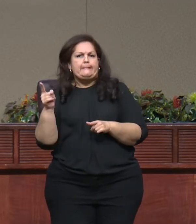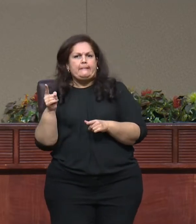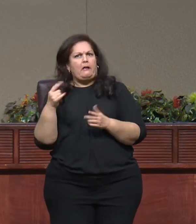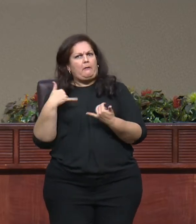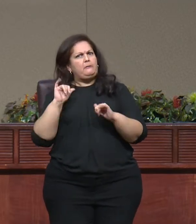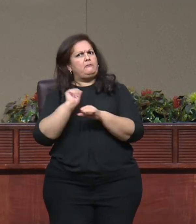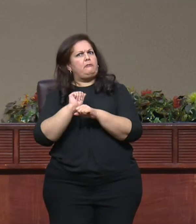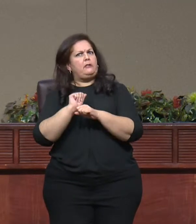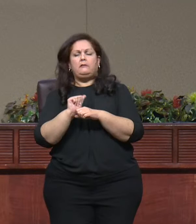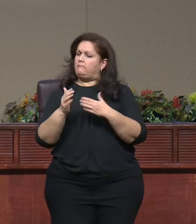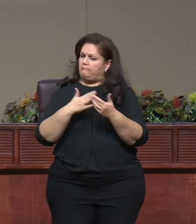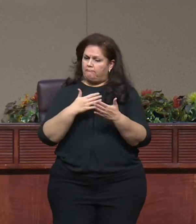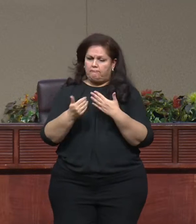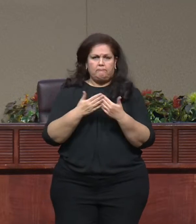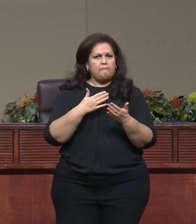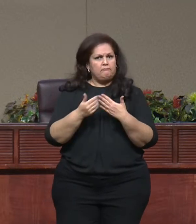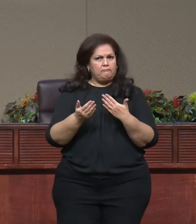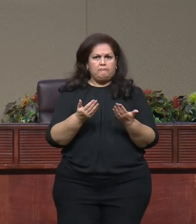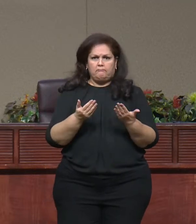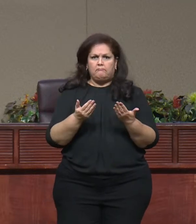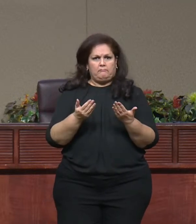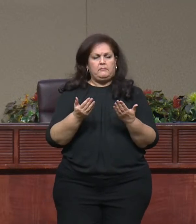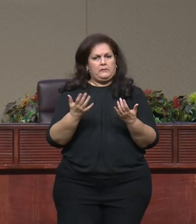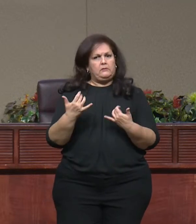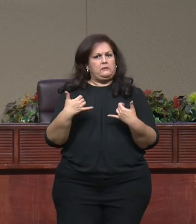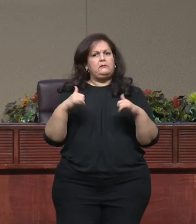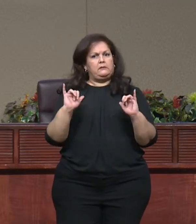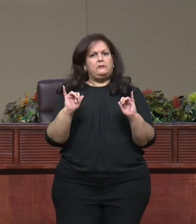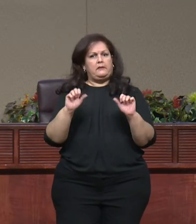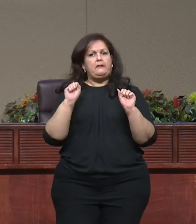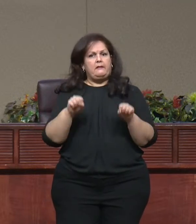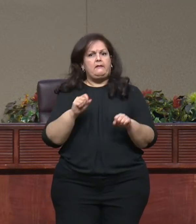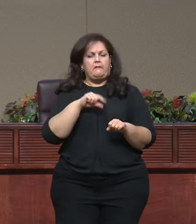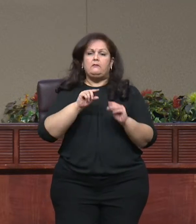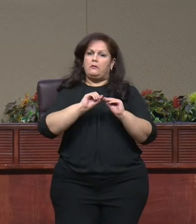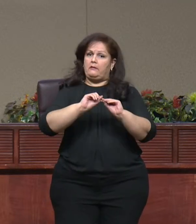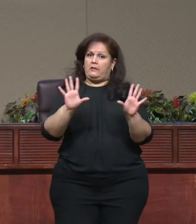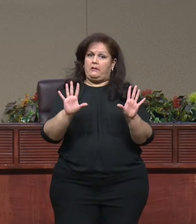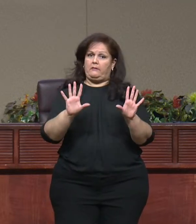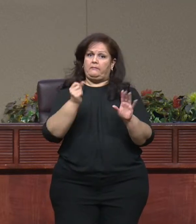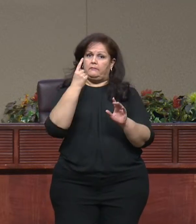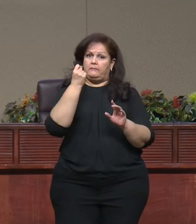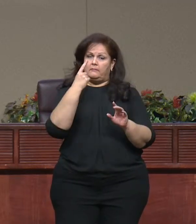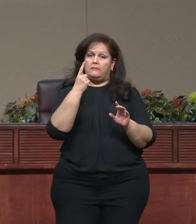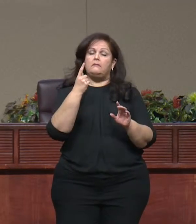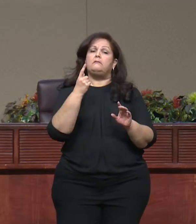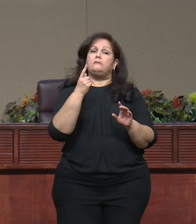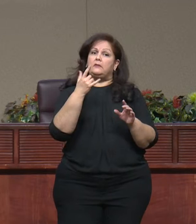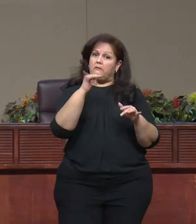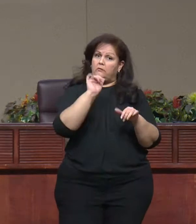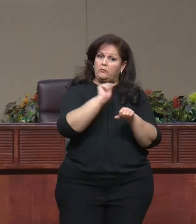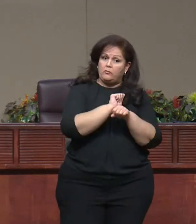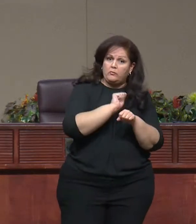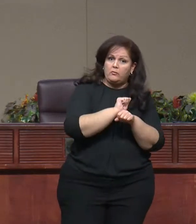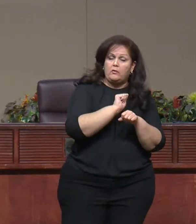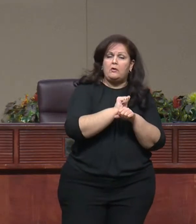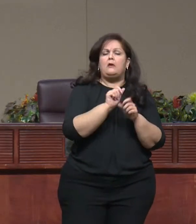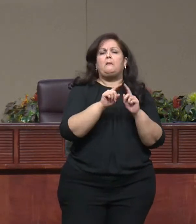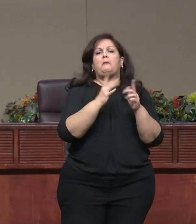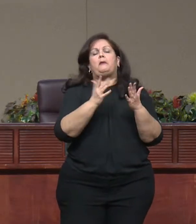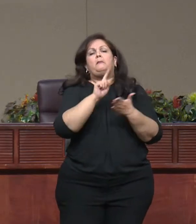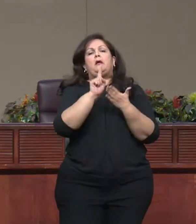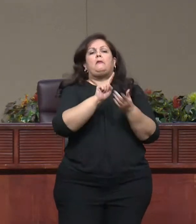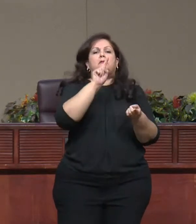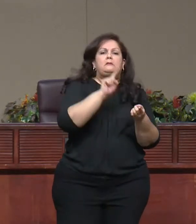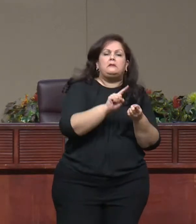unemployed in order to qualify for the eviction diversion program. So I want to clear that up. If your hours have been impacted or reduced in